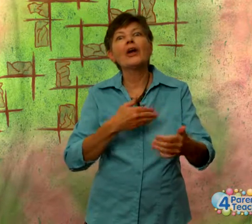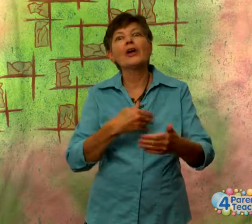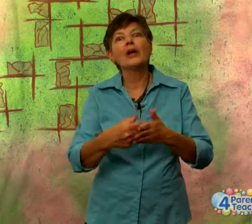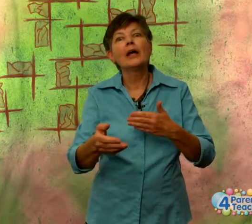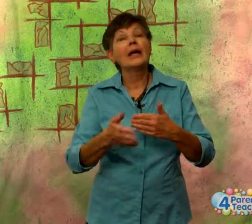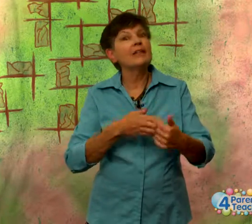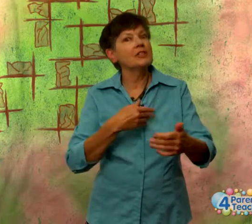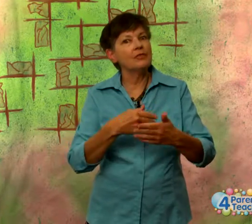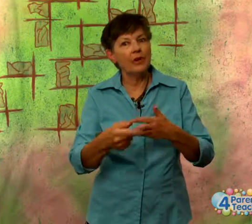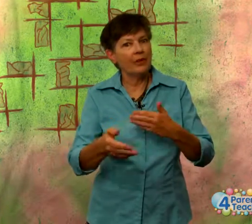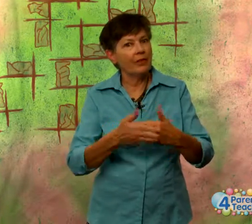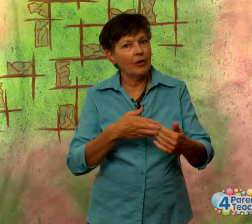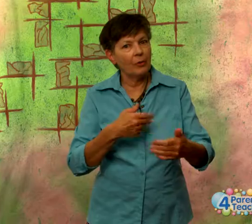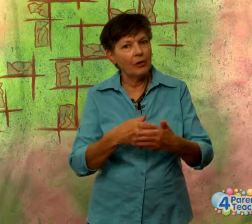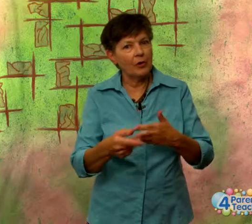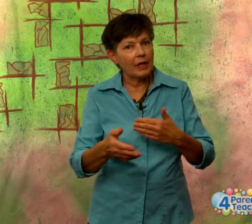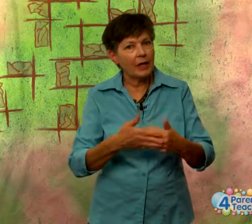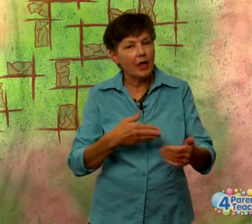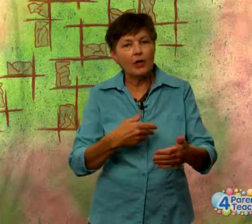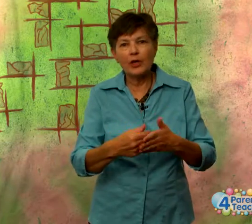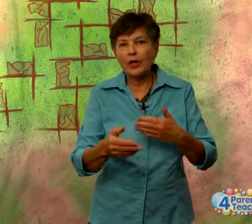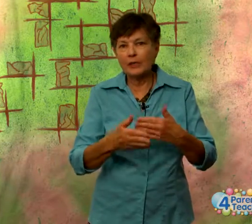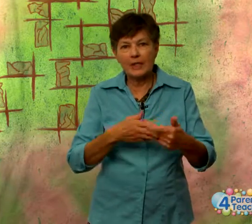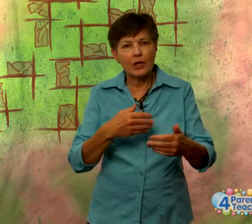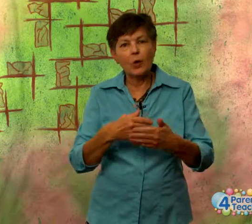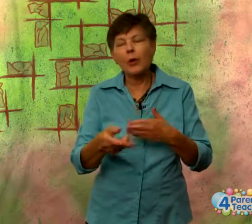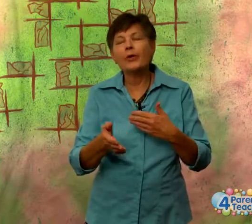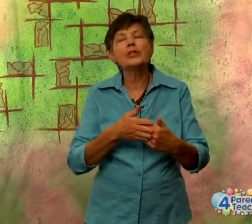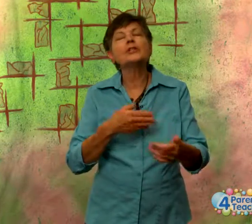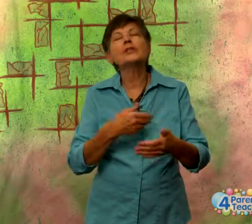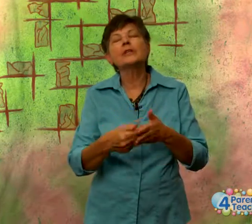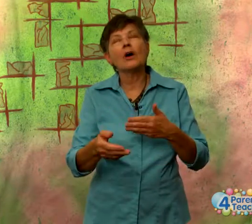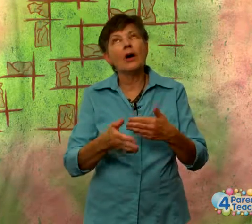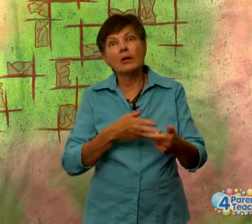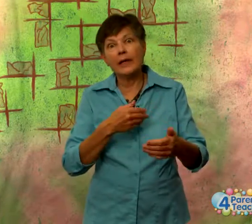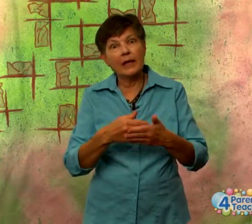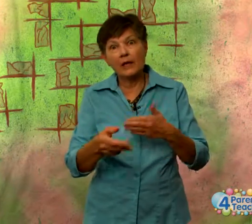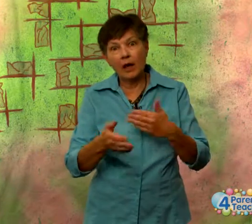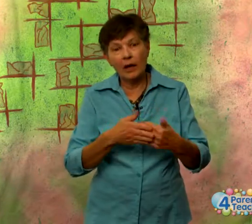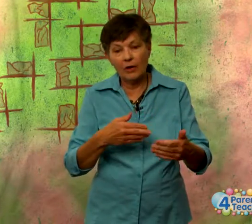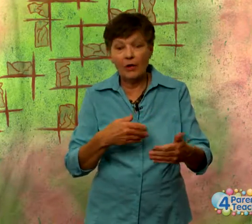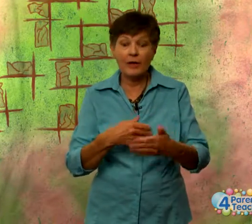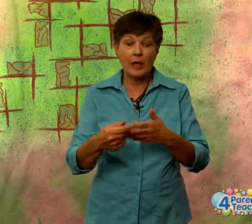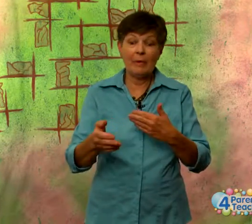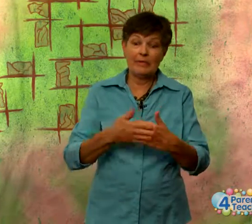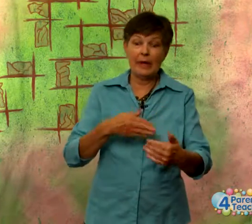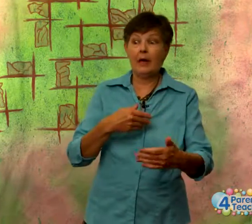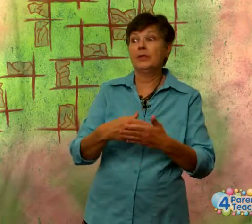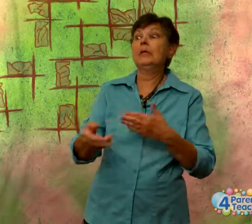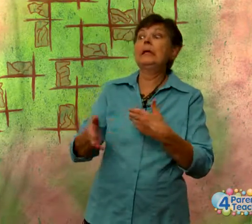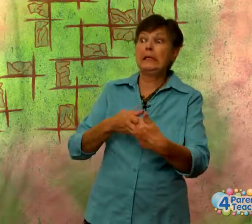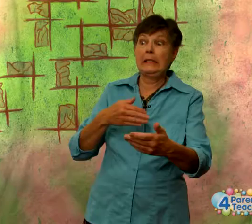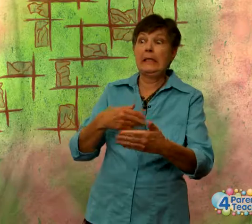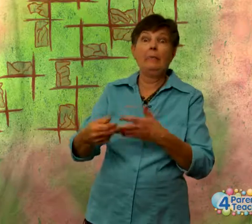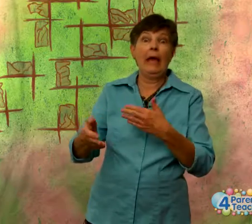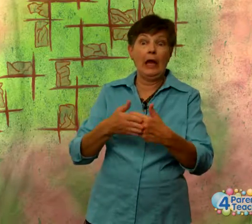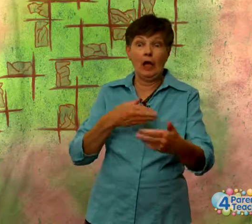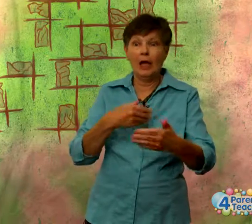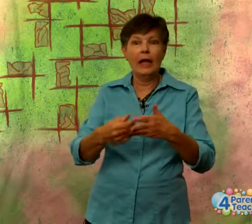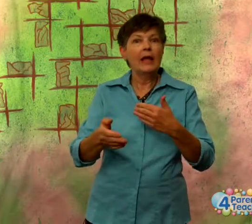matter. This is very therapeutic. You can go sit in a corner and just do this all day long. Oh, look at that messy house. It doesn't matter.